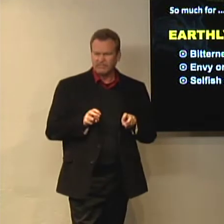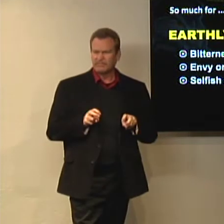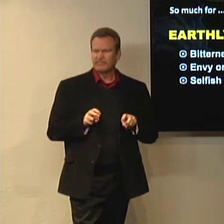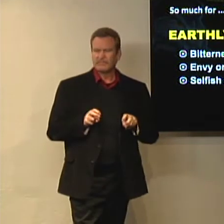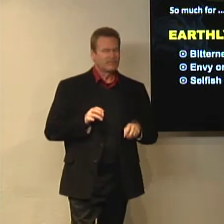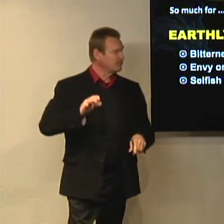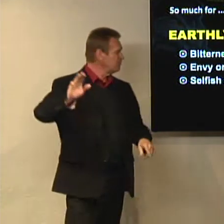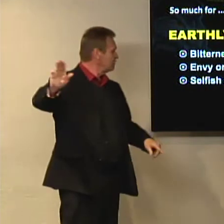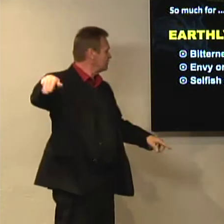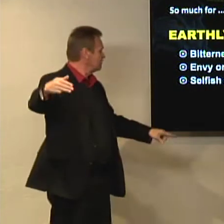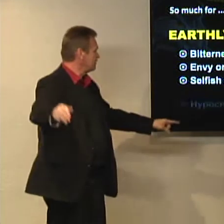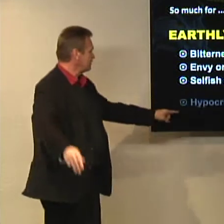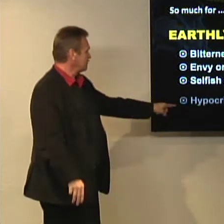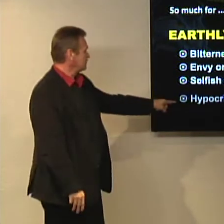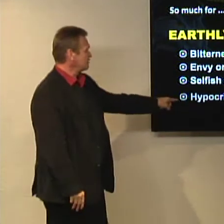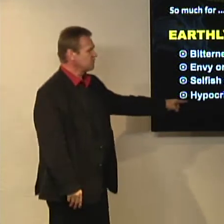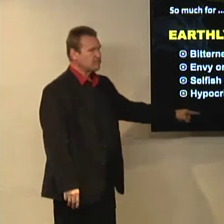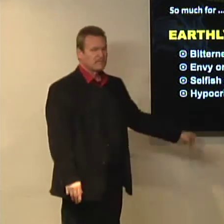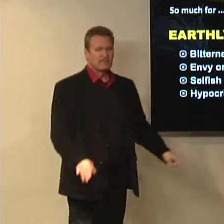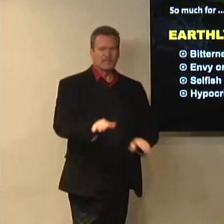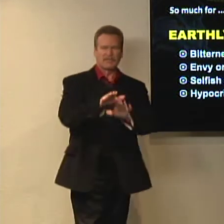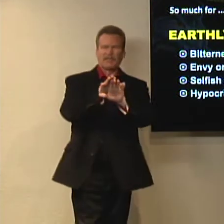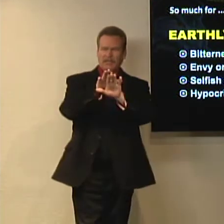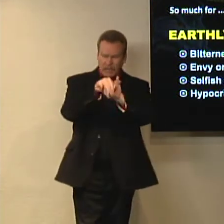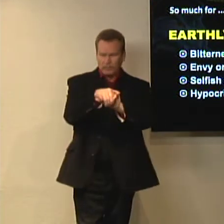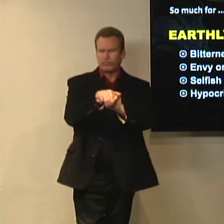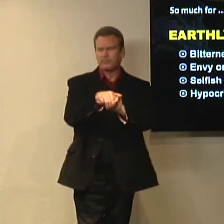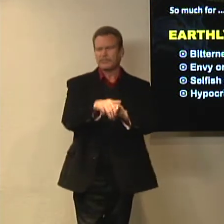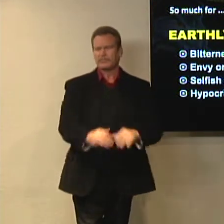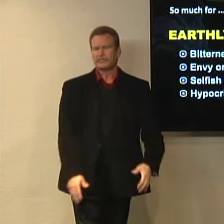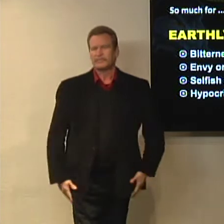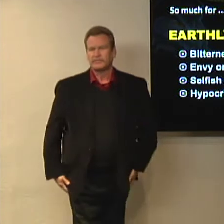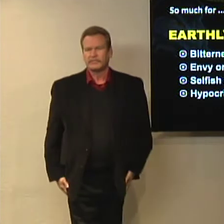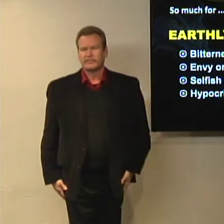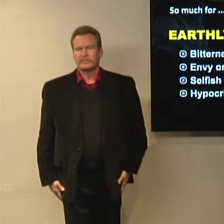A selfish ambition for oneself. Hypocrisy.